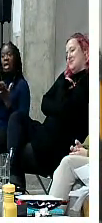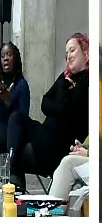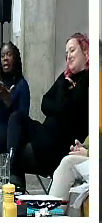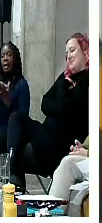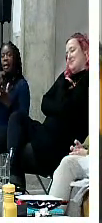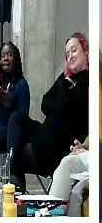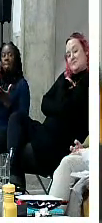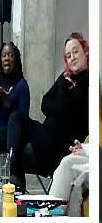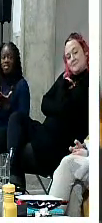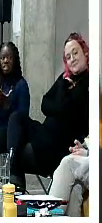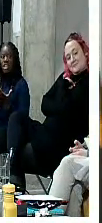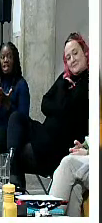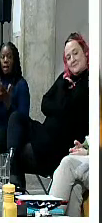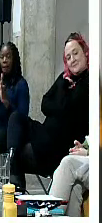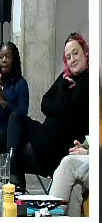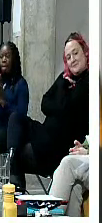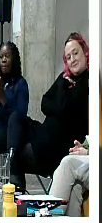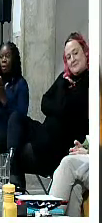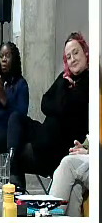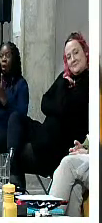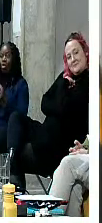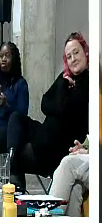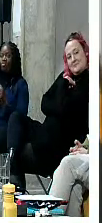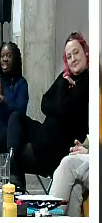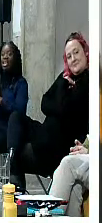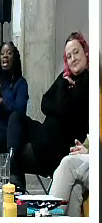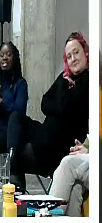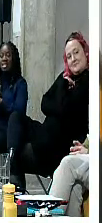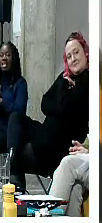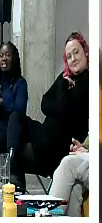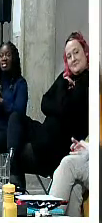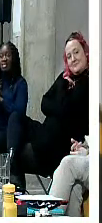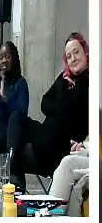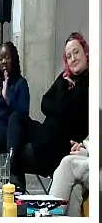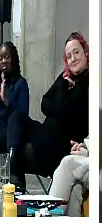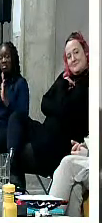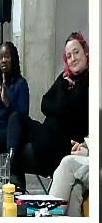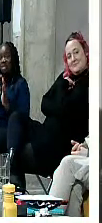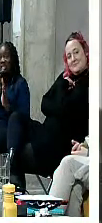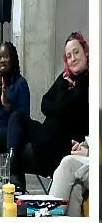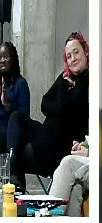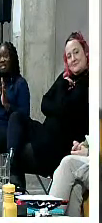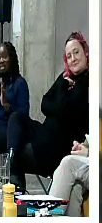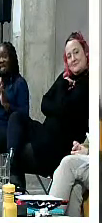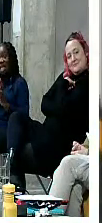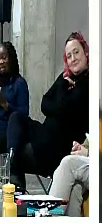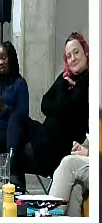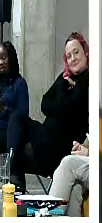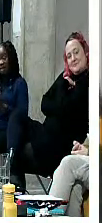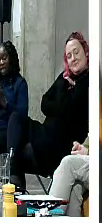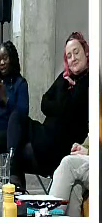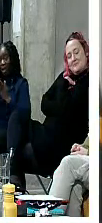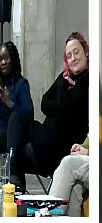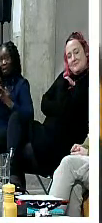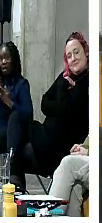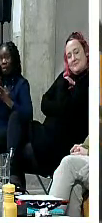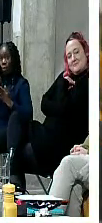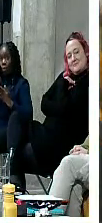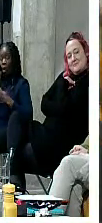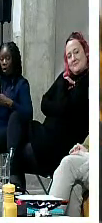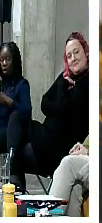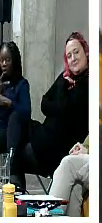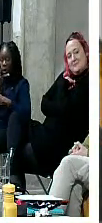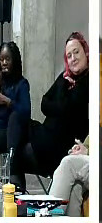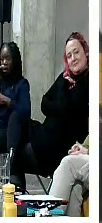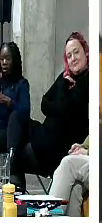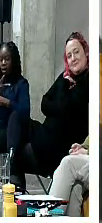book, Let This Radicalize Us. And they say that an antidote to the relentless drumbeat